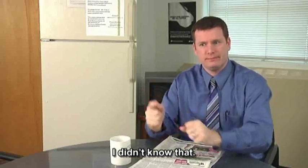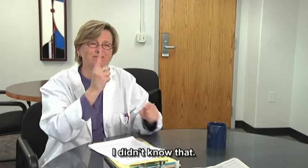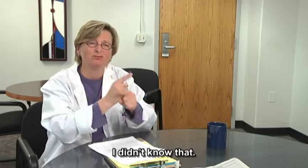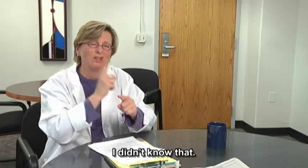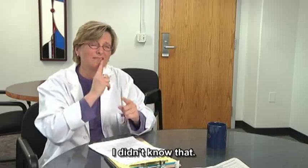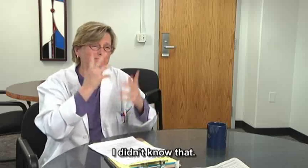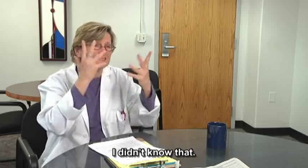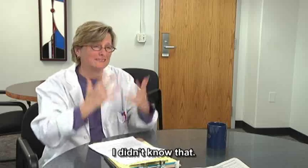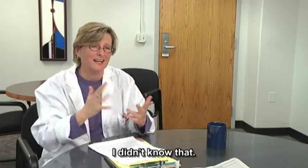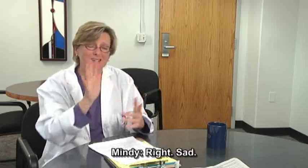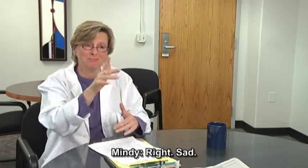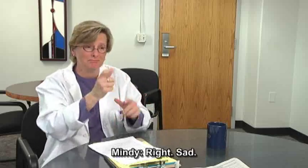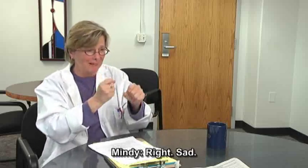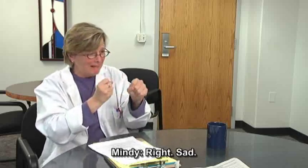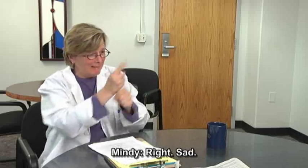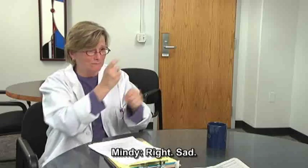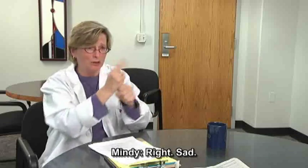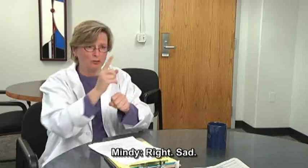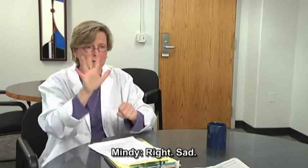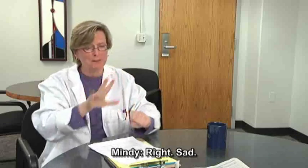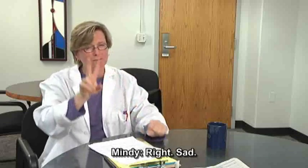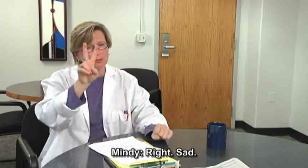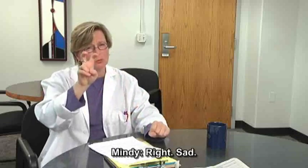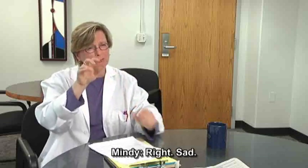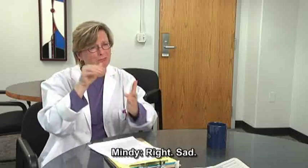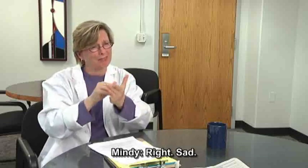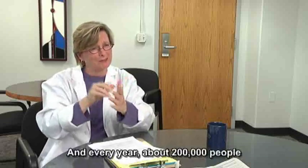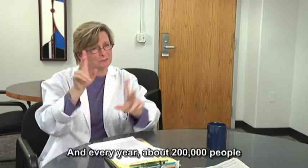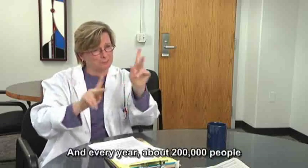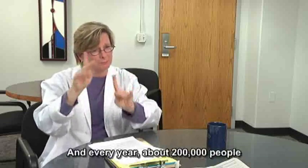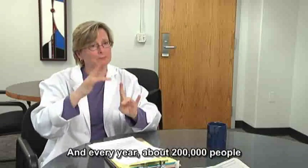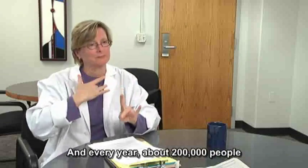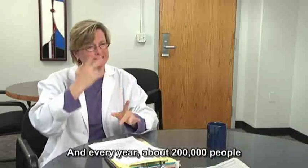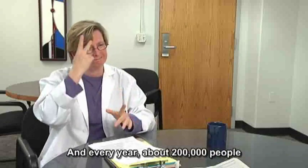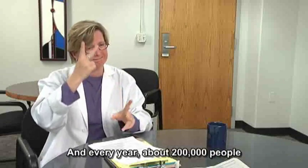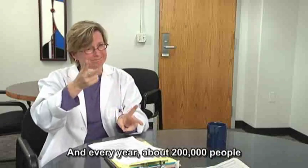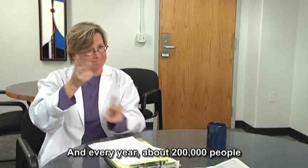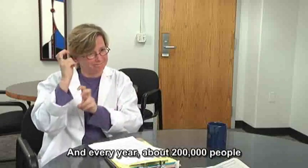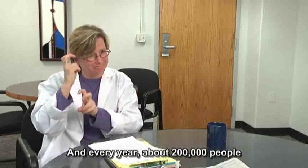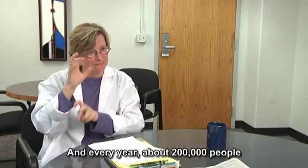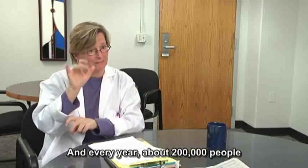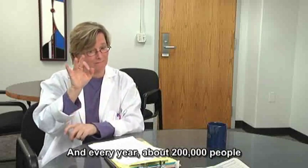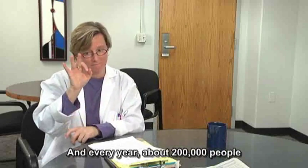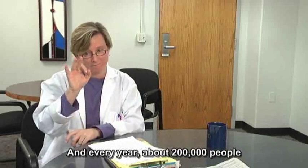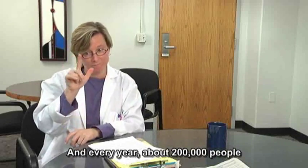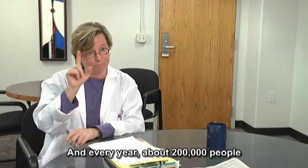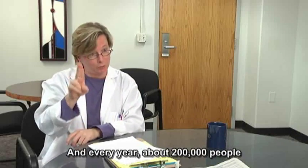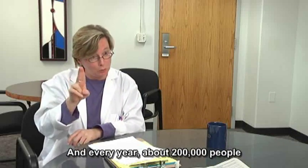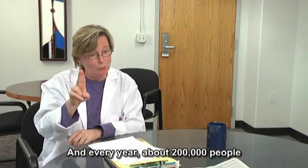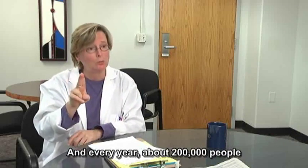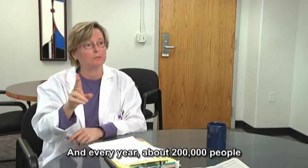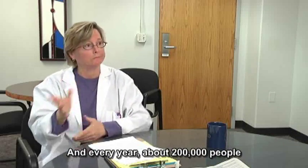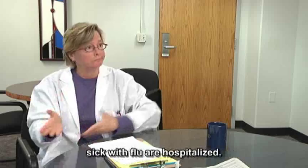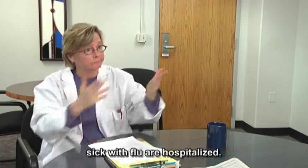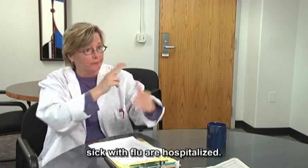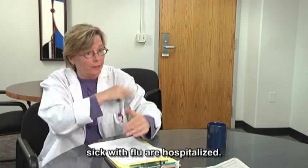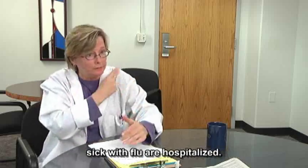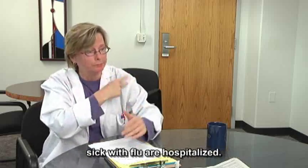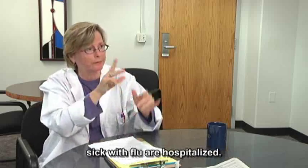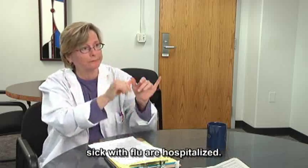Right. Sad. And every year about 200,000 people sick with the flu are hospitalized.